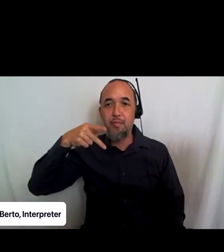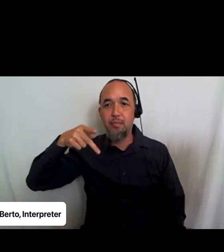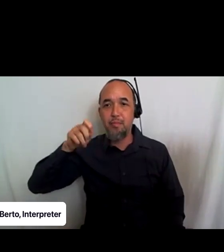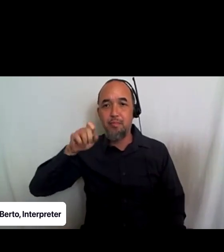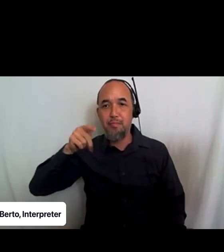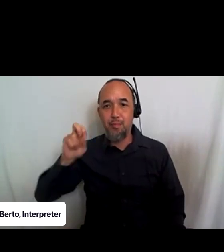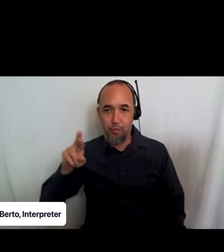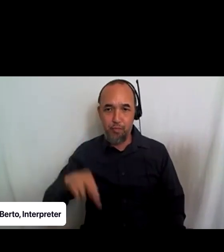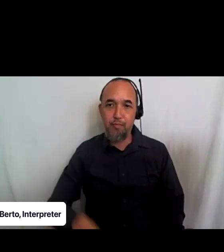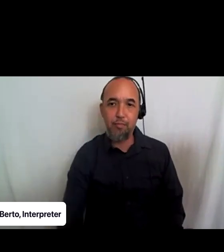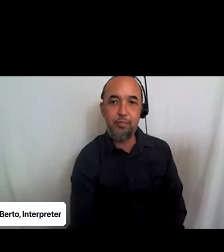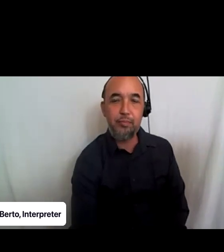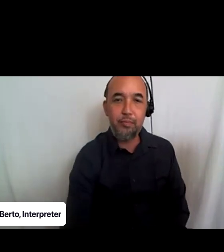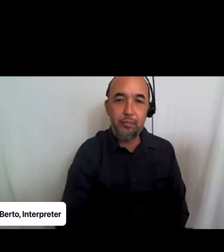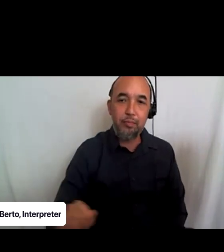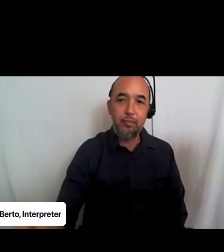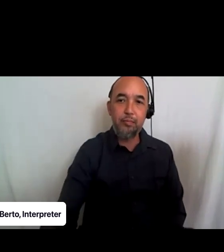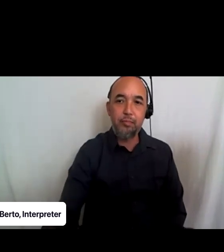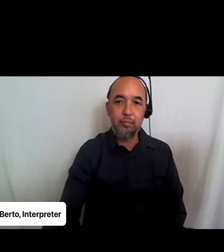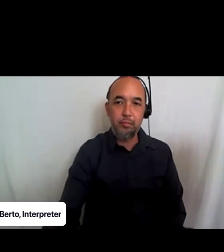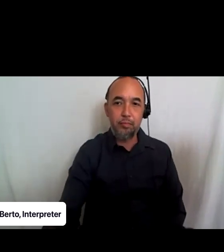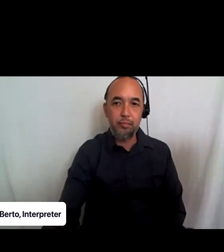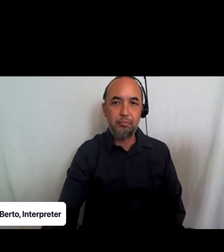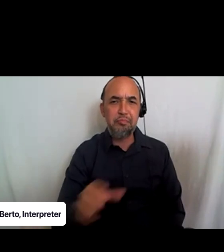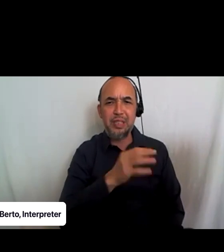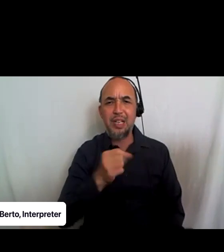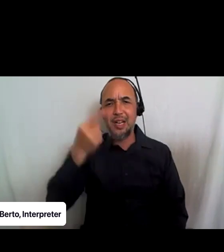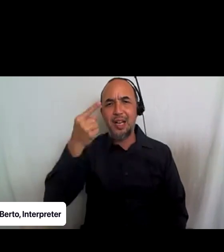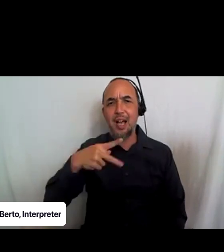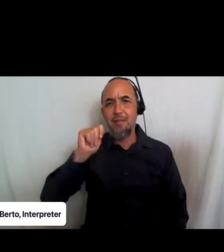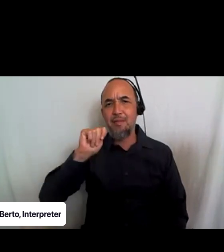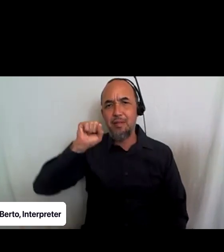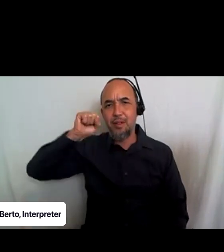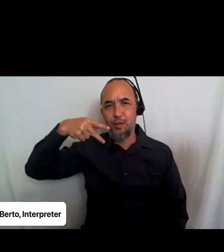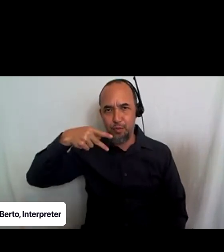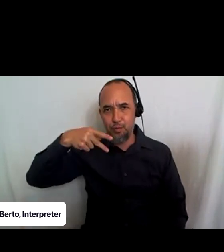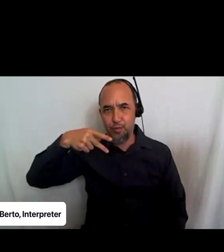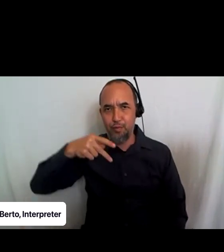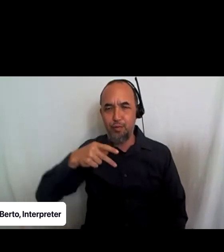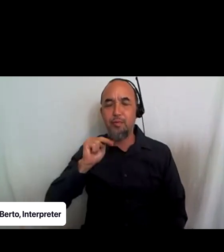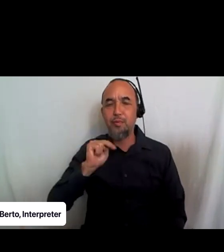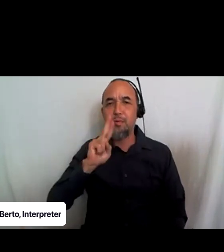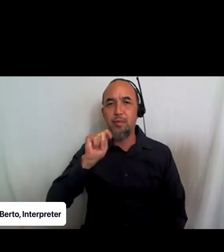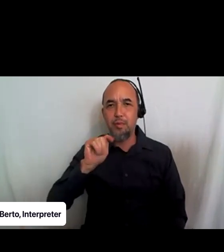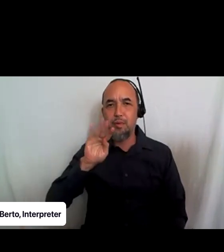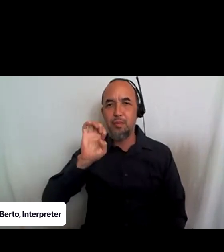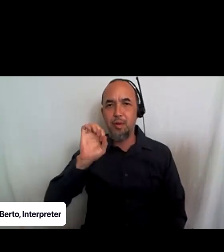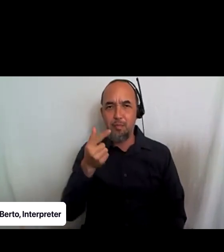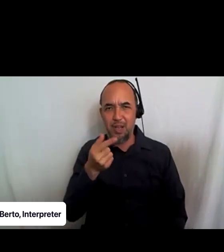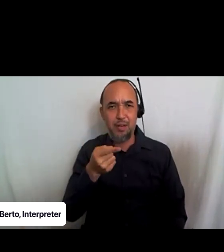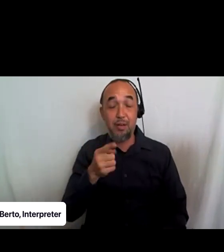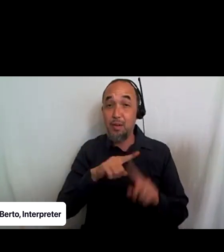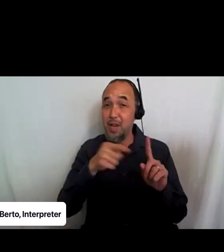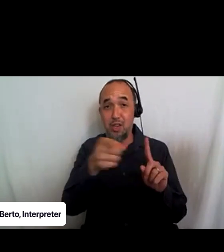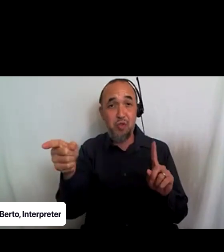and let's start with half a teaspoon of nutmeg. And you can always alter that as